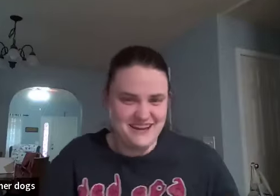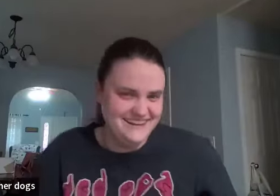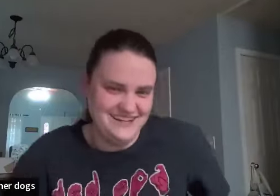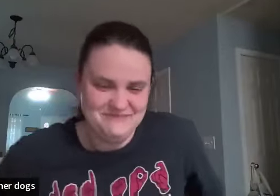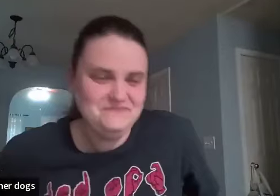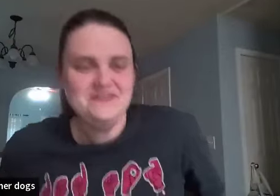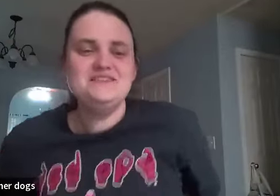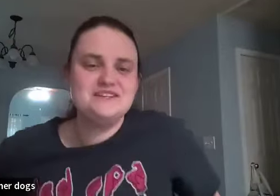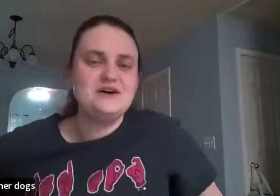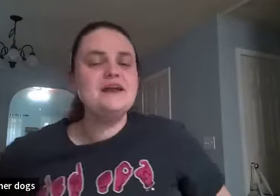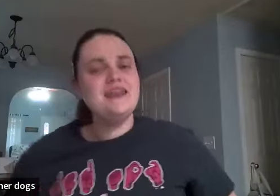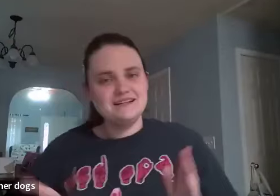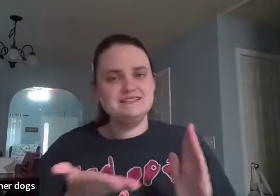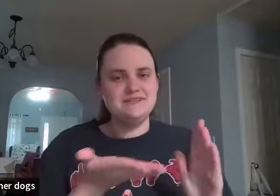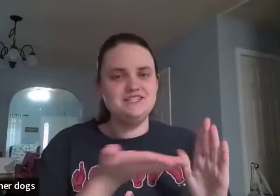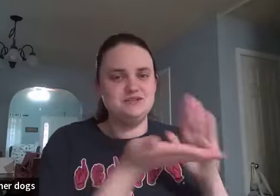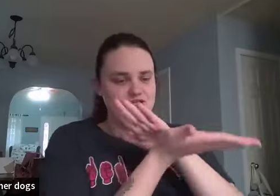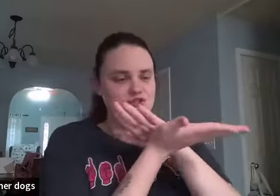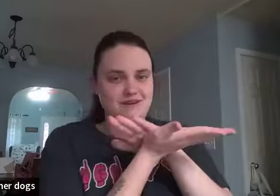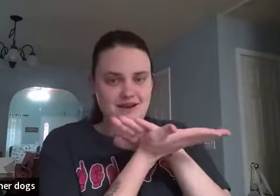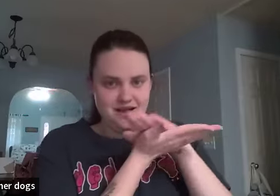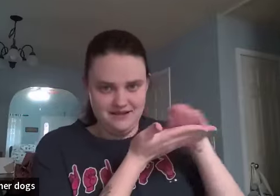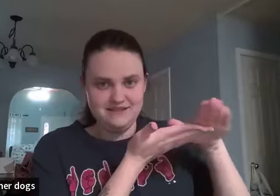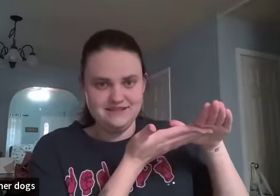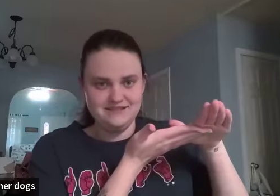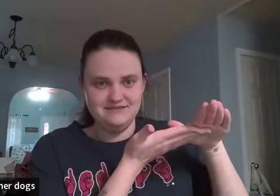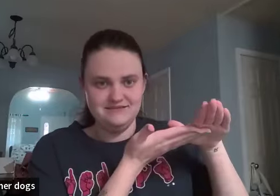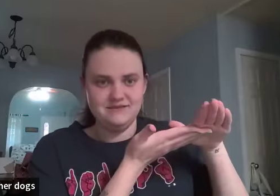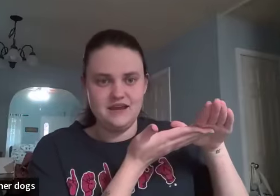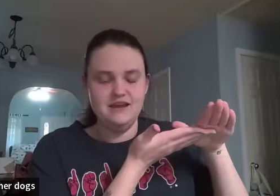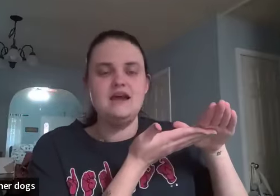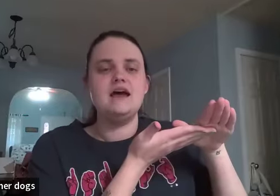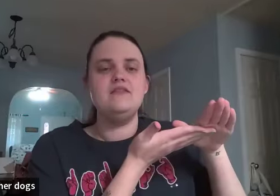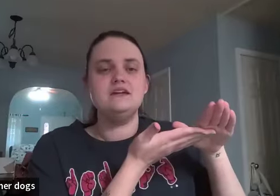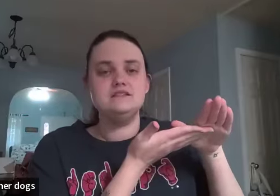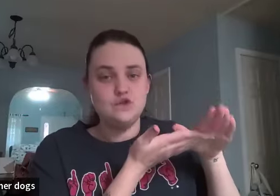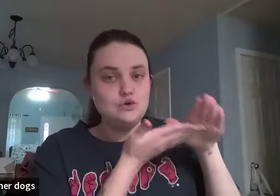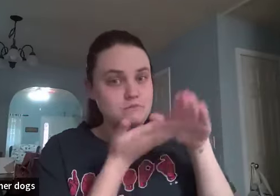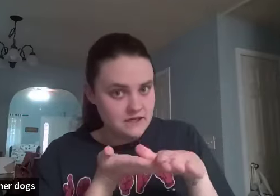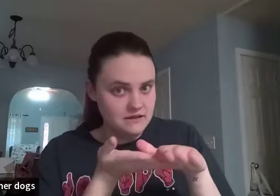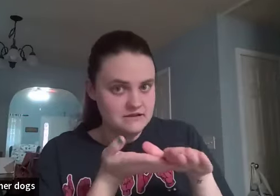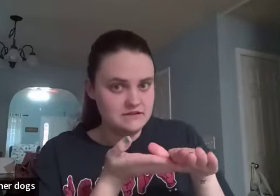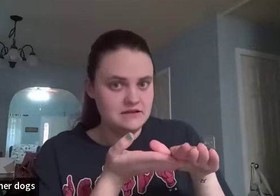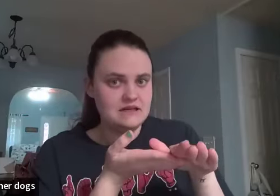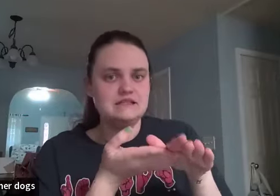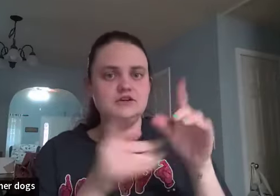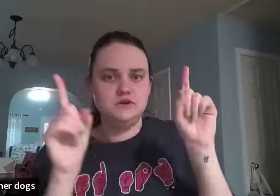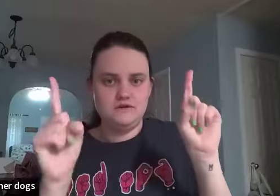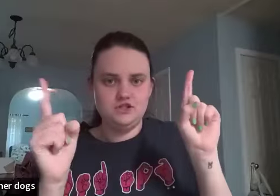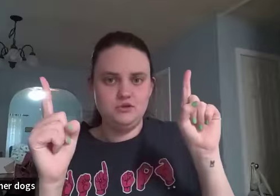fine. So nice to meet you is you do nice, okay? And then to meet is literally you have two